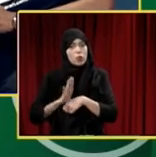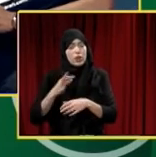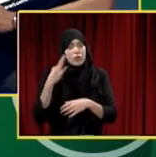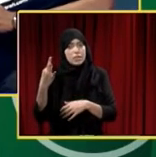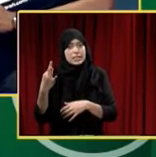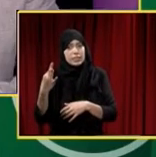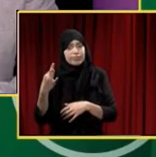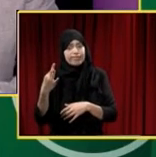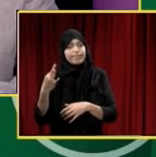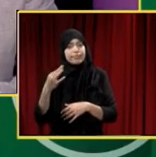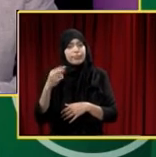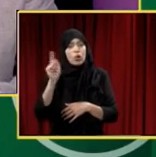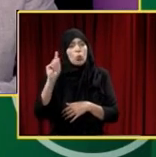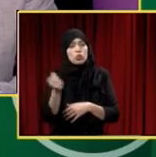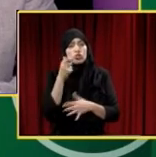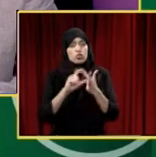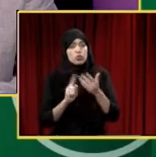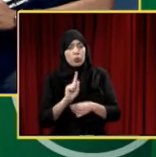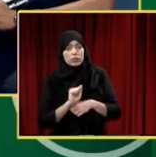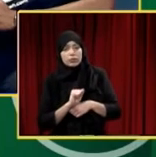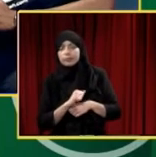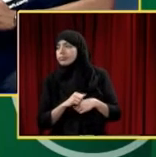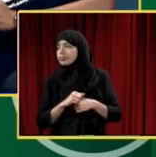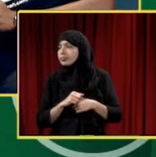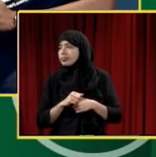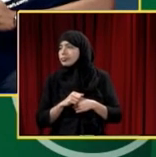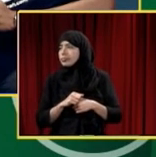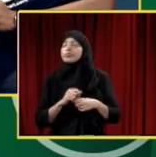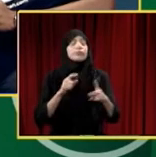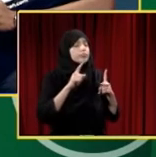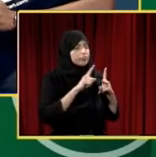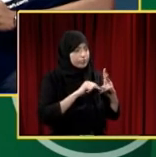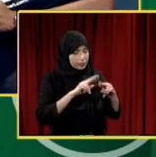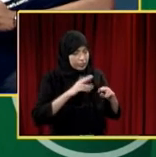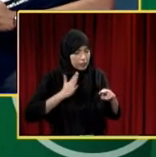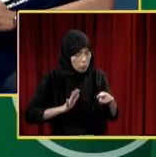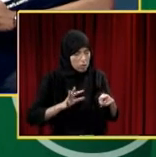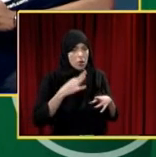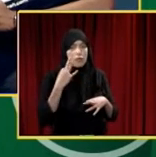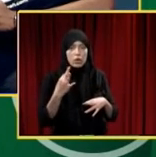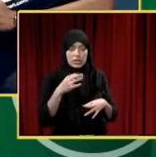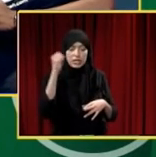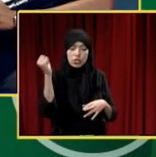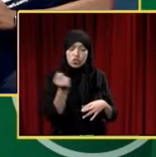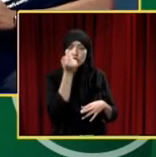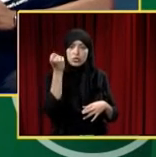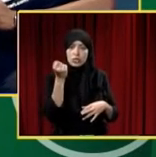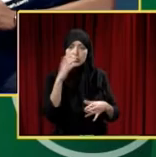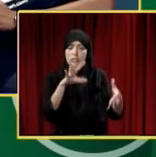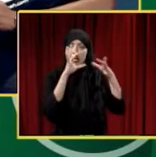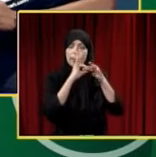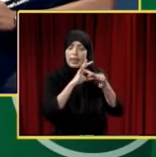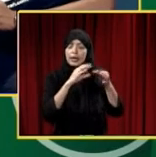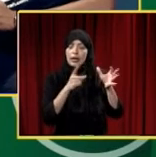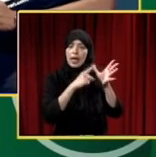would they do in a situation like that? If they wanted to volunteer, I'd say get in touch with the. There's still spaces if anyone was watching. There's